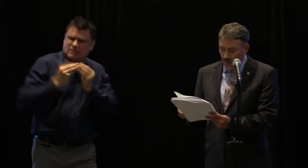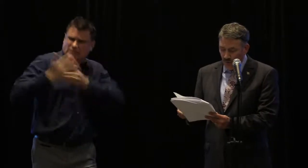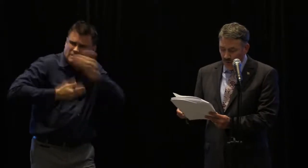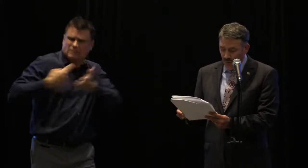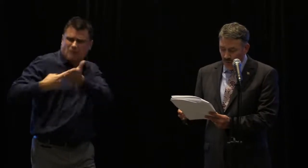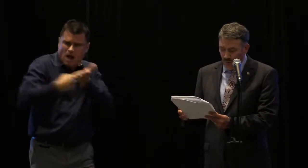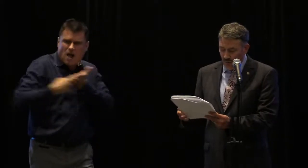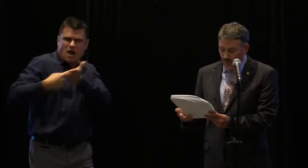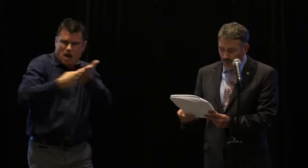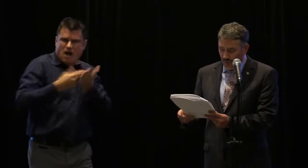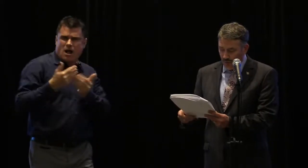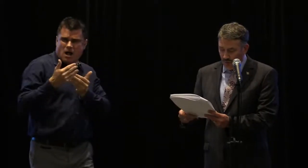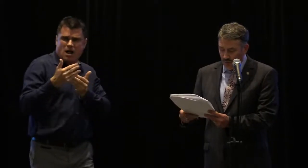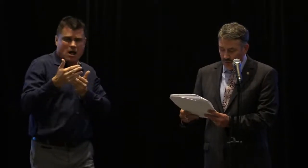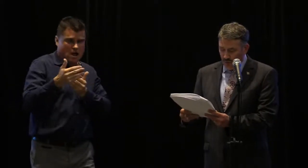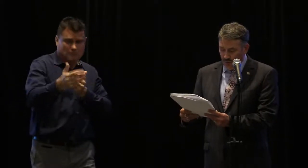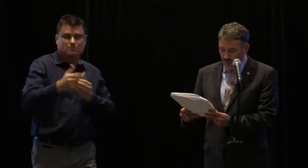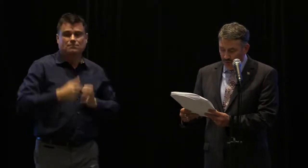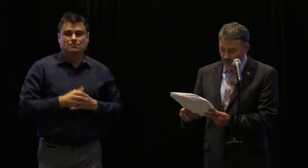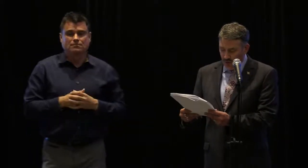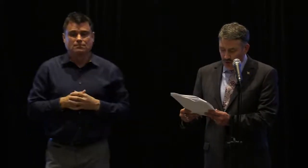But